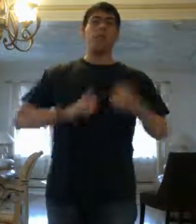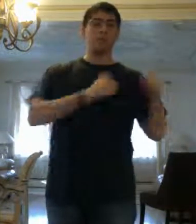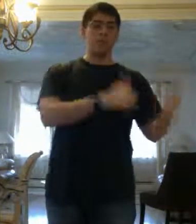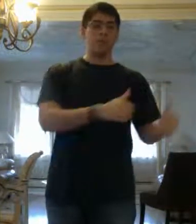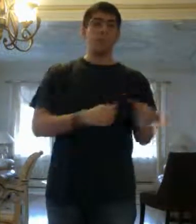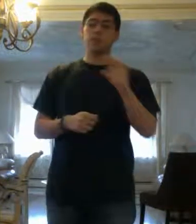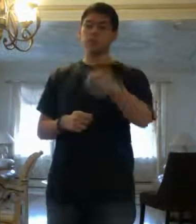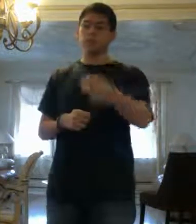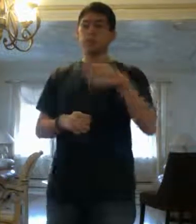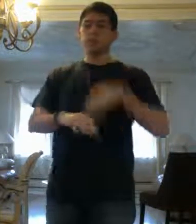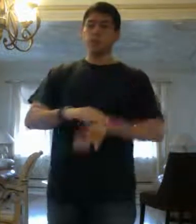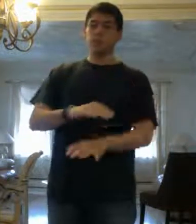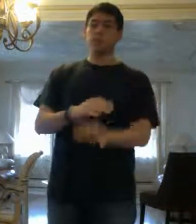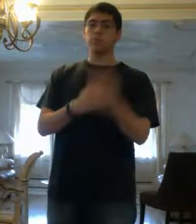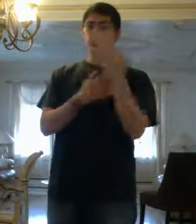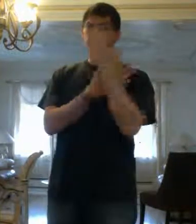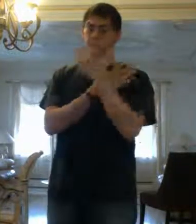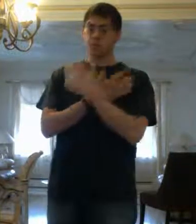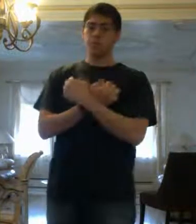follow you into the dark